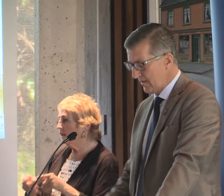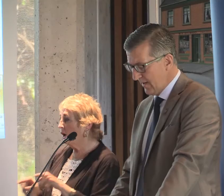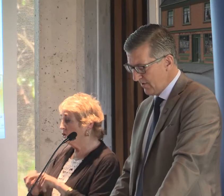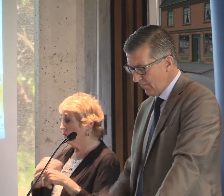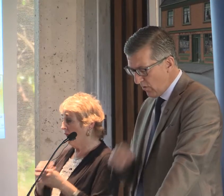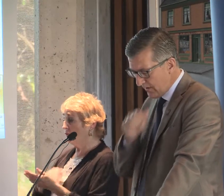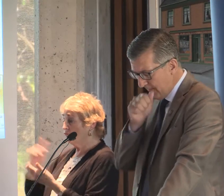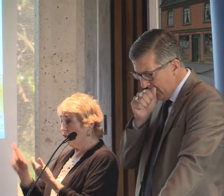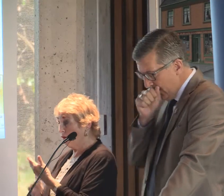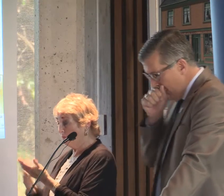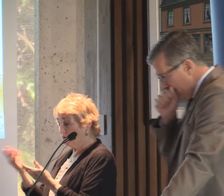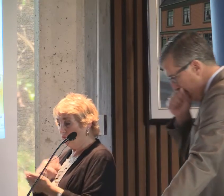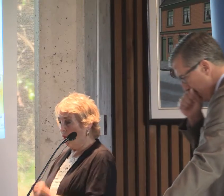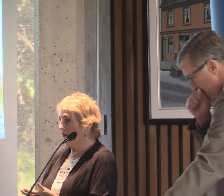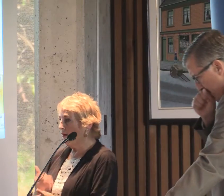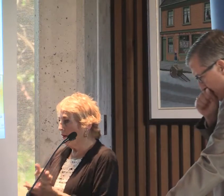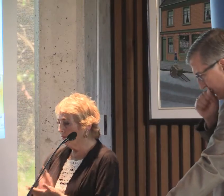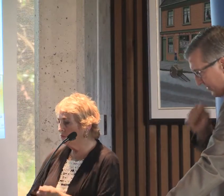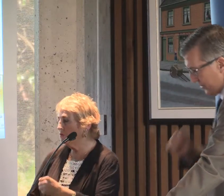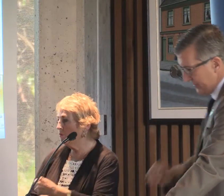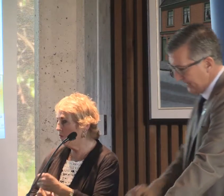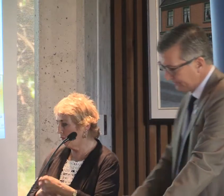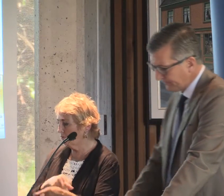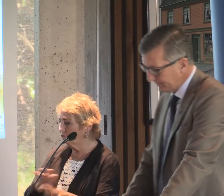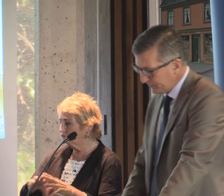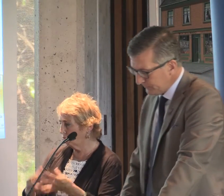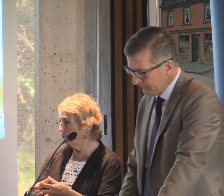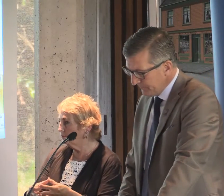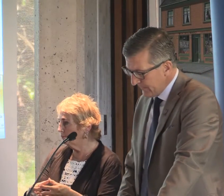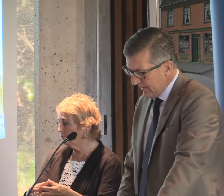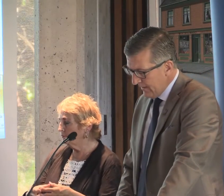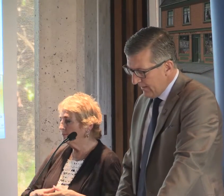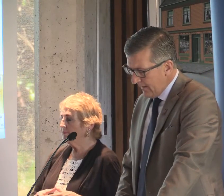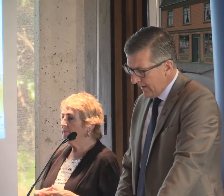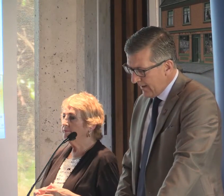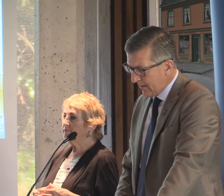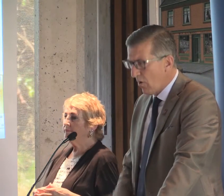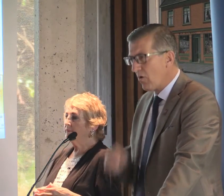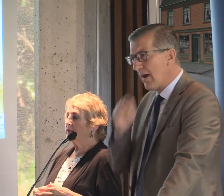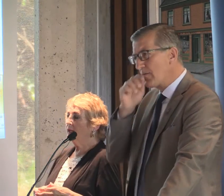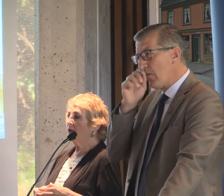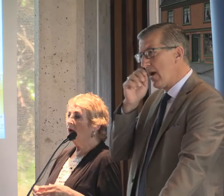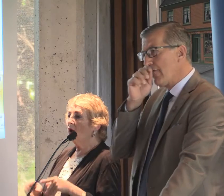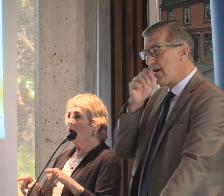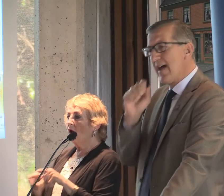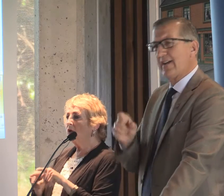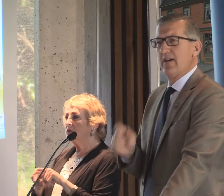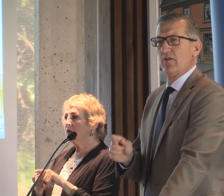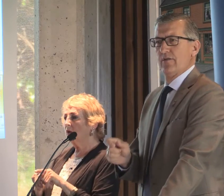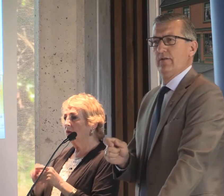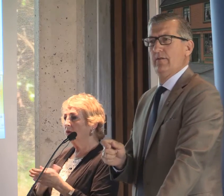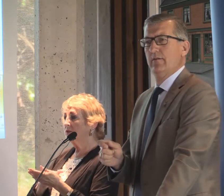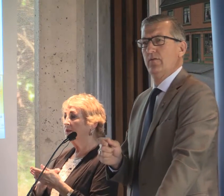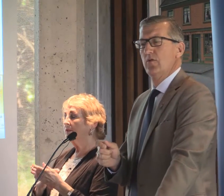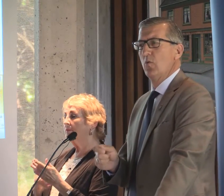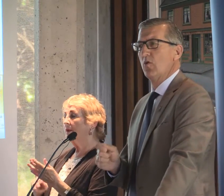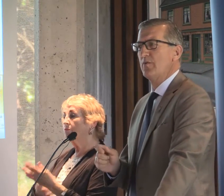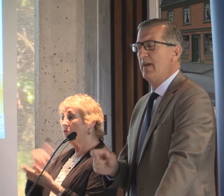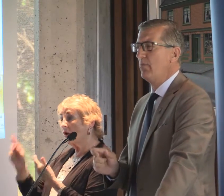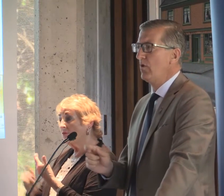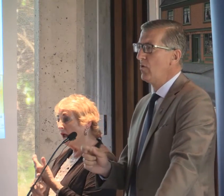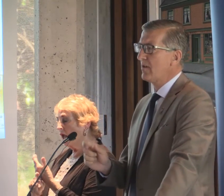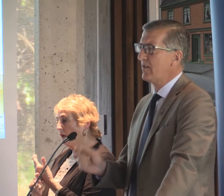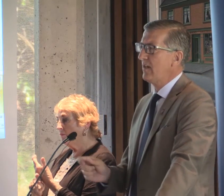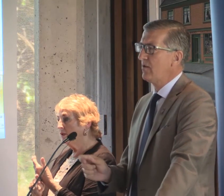to assist them and support them. Excuse me. And our programs quite often are not geared